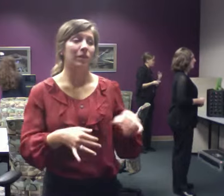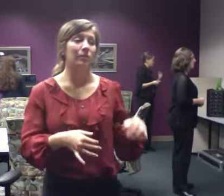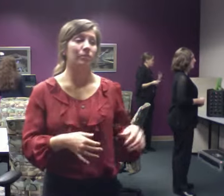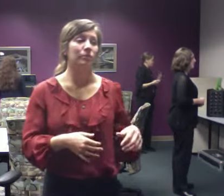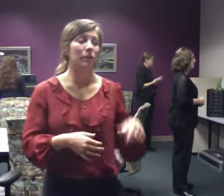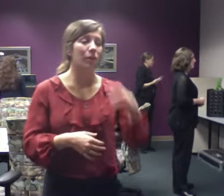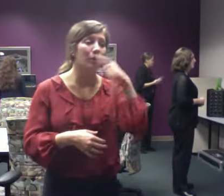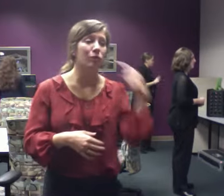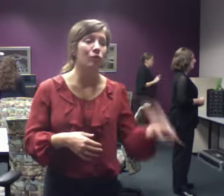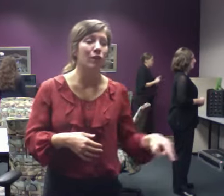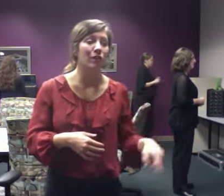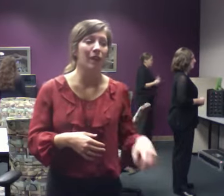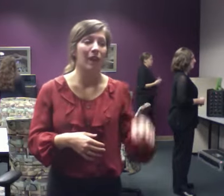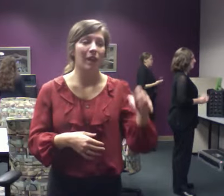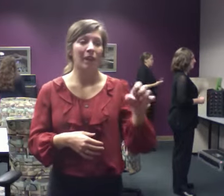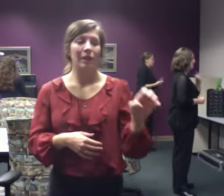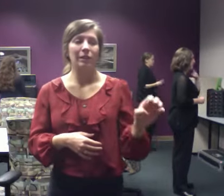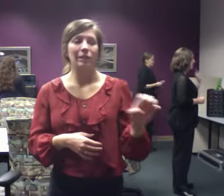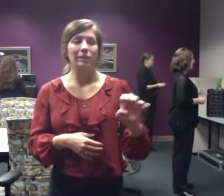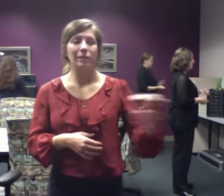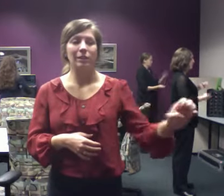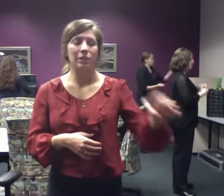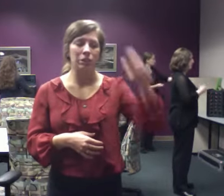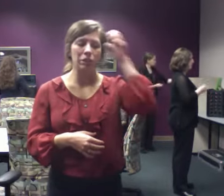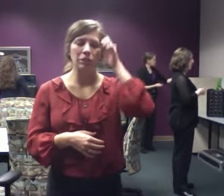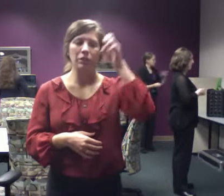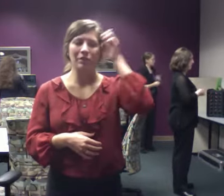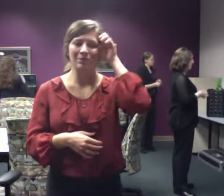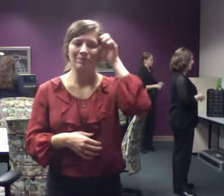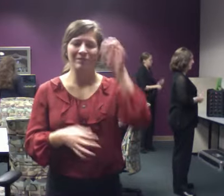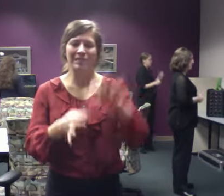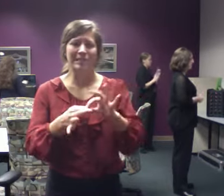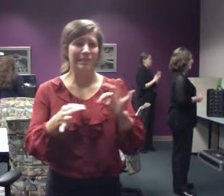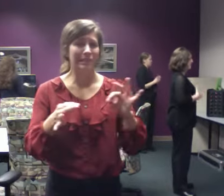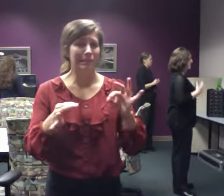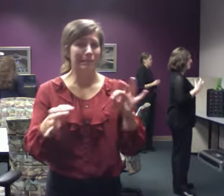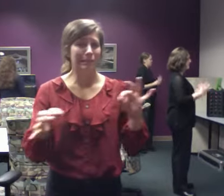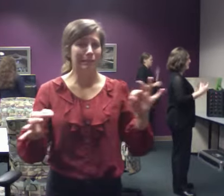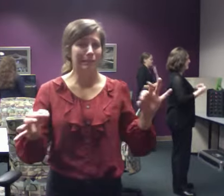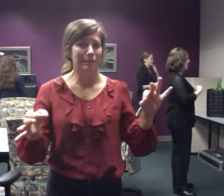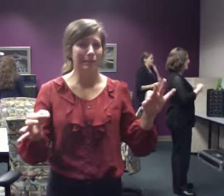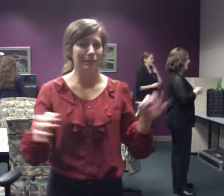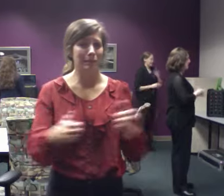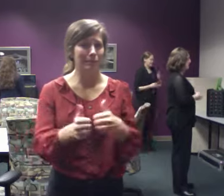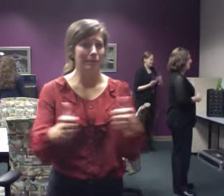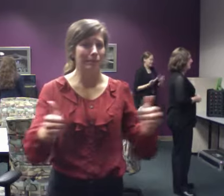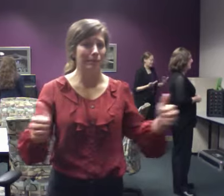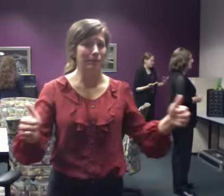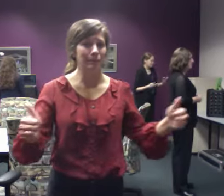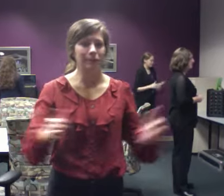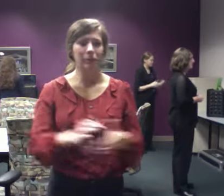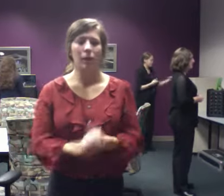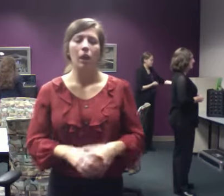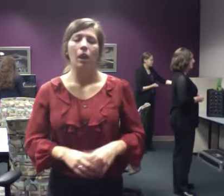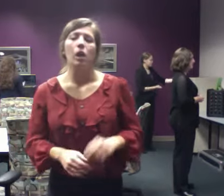Major problem in the Soviet Union, and I showed that to you, Katie, when I read you. The worst thing about communism is you have to live with all these people you don't know.